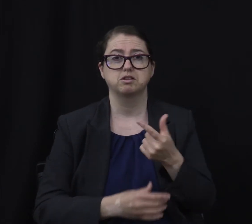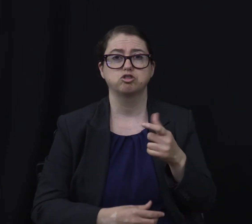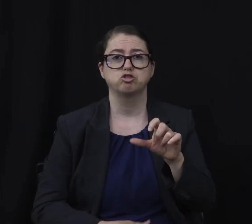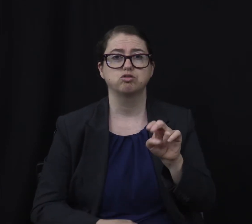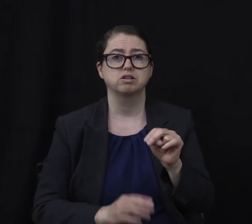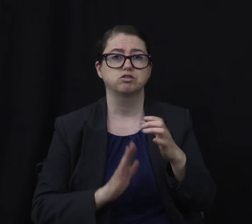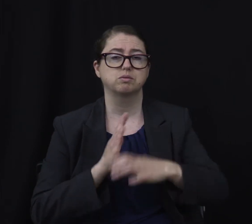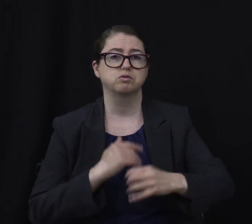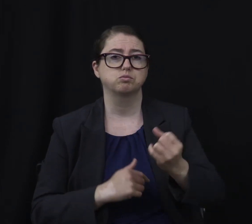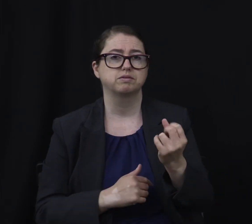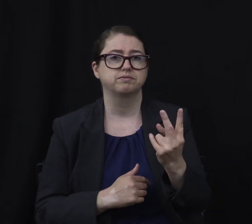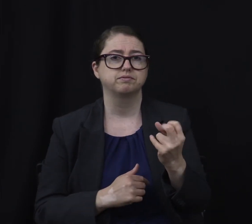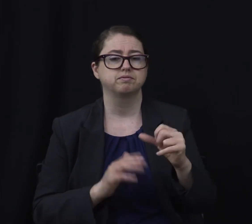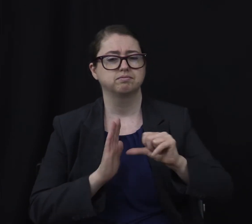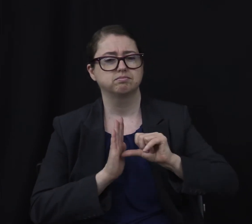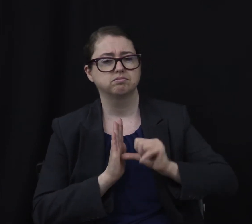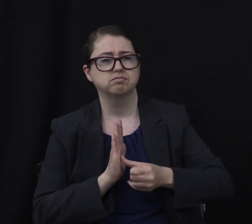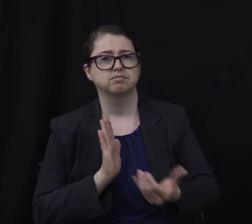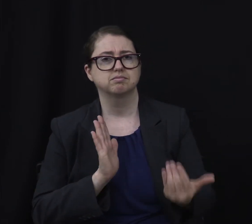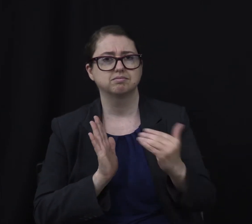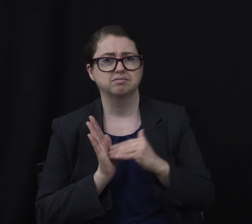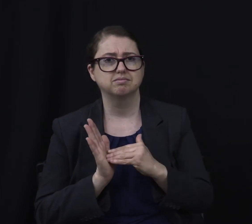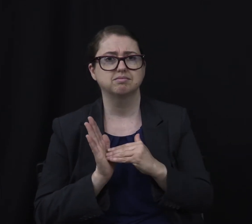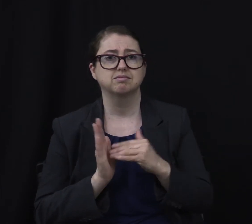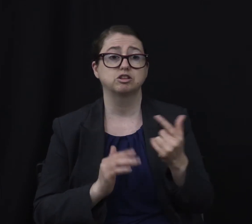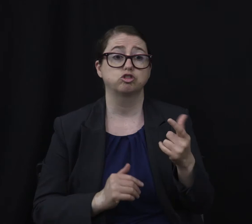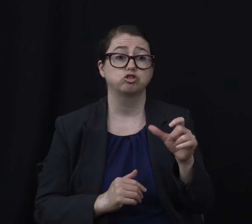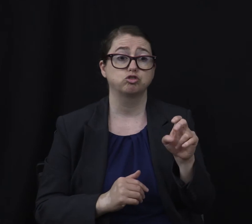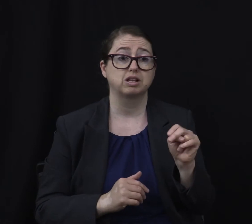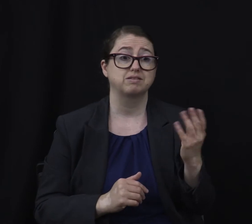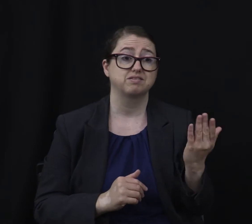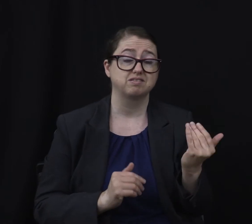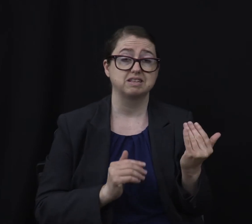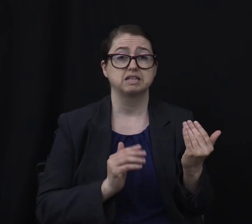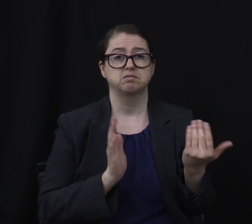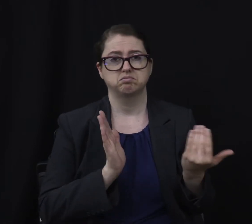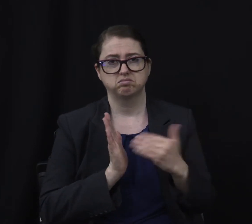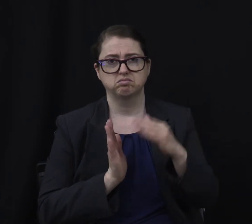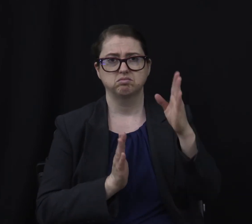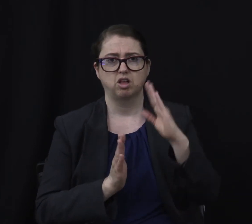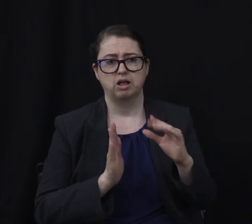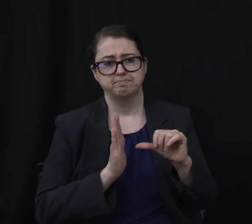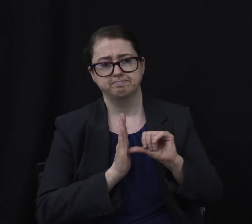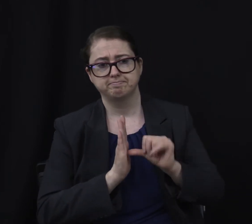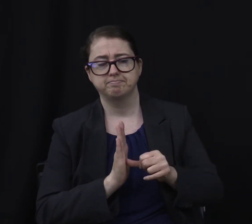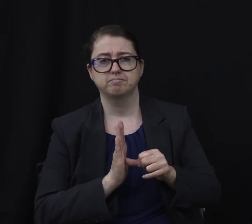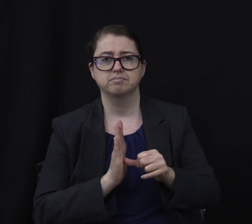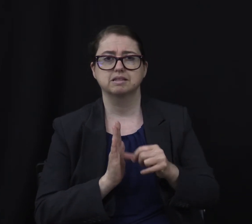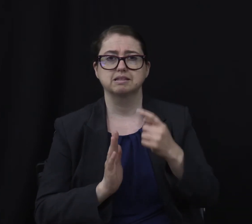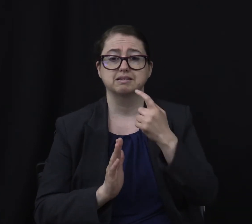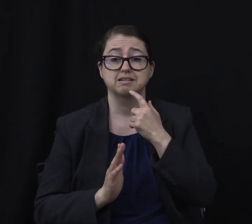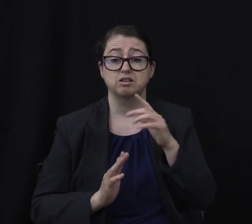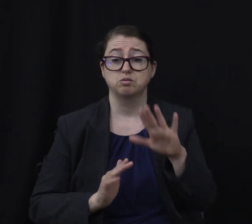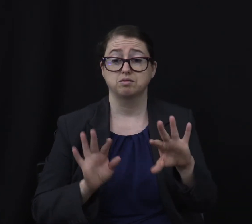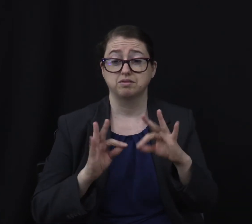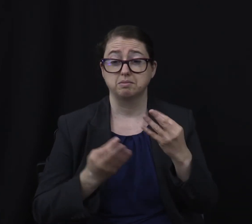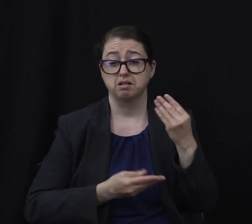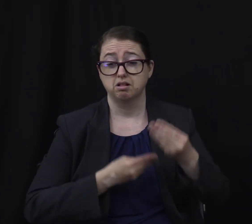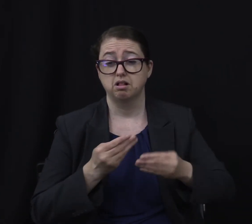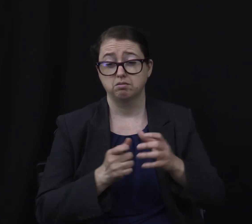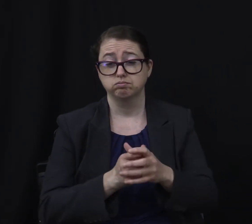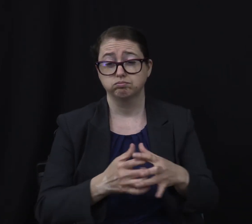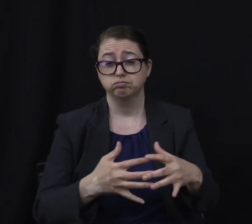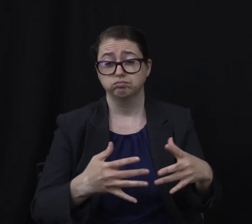reiterates this promise, of course, to him in Genesis chapter 15, that his seed would go on to be a great nation and bless